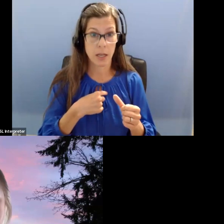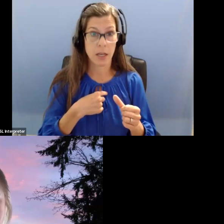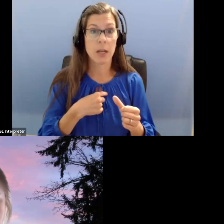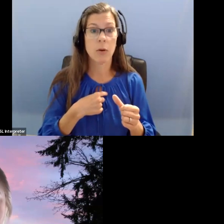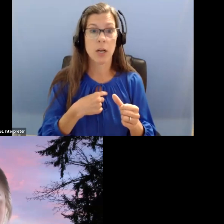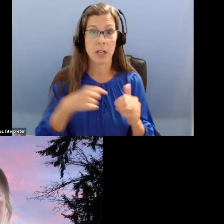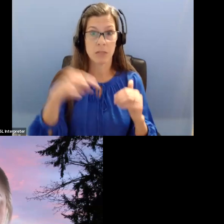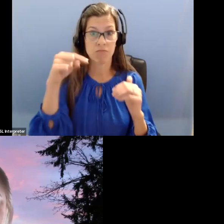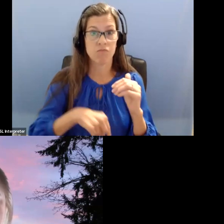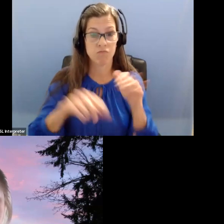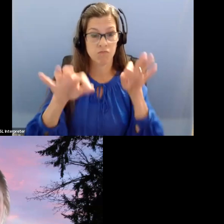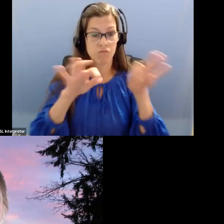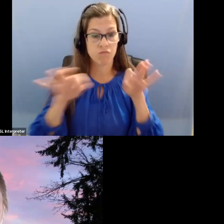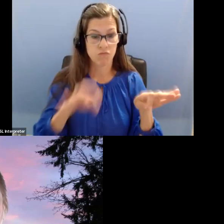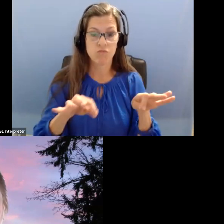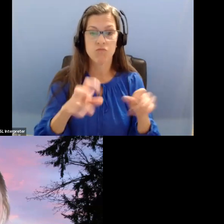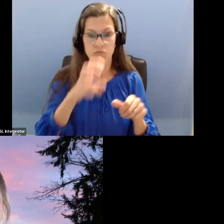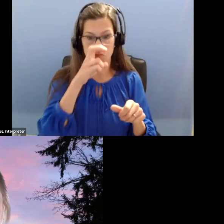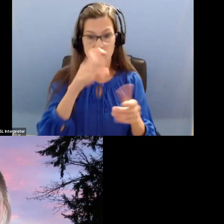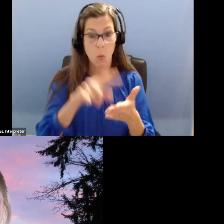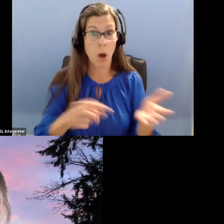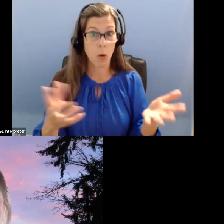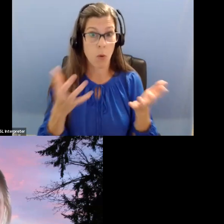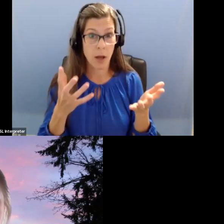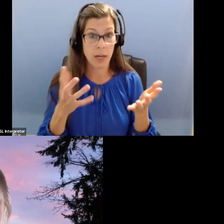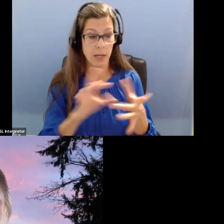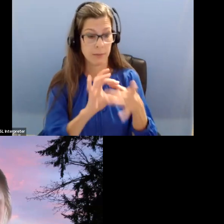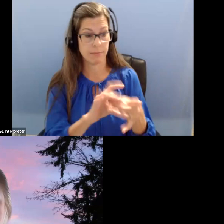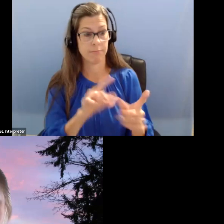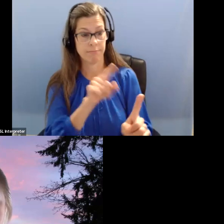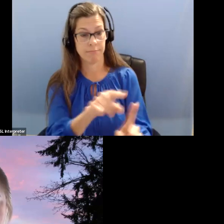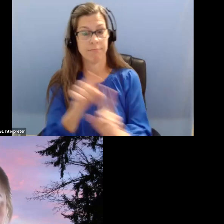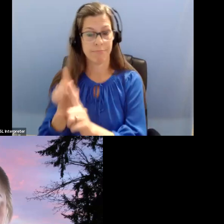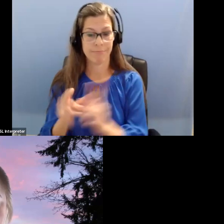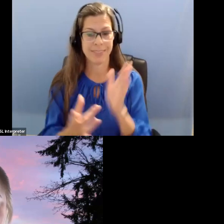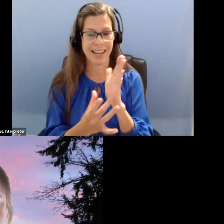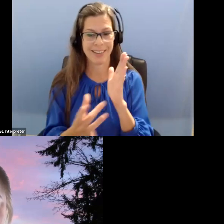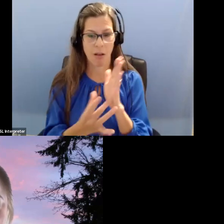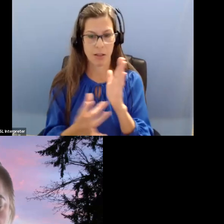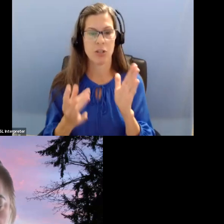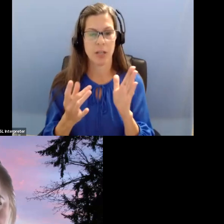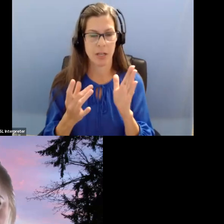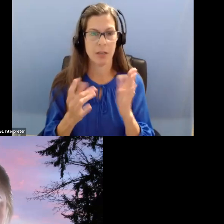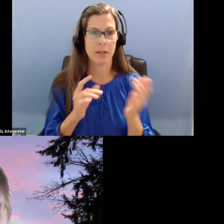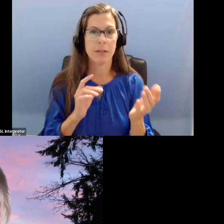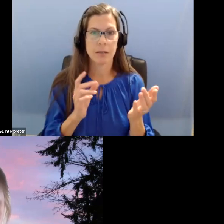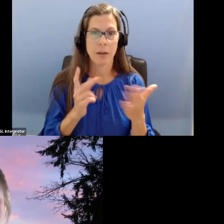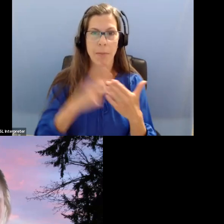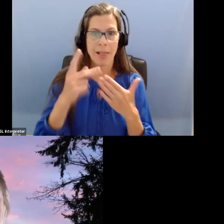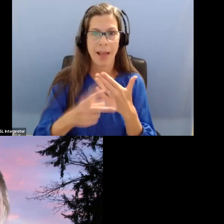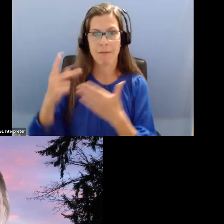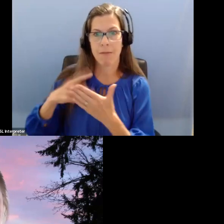prescriptive on what all we wanted in these technology platforms. I think there's been so much work being done with the